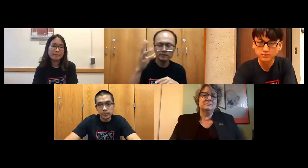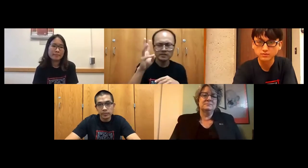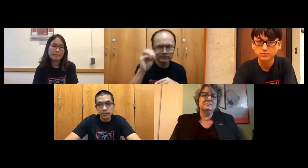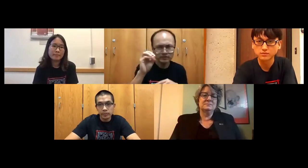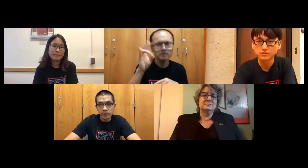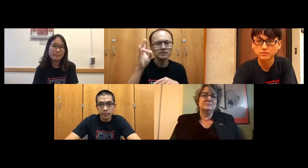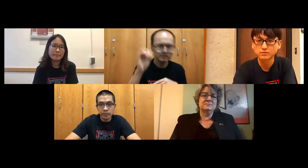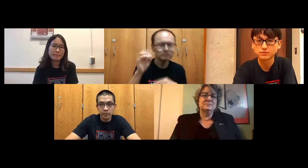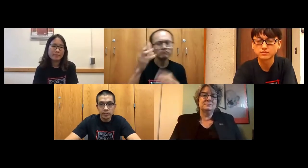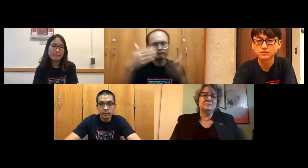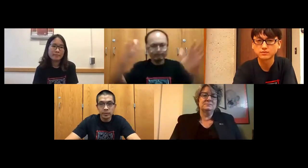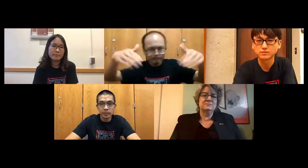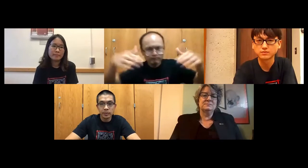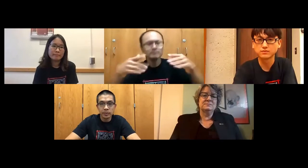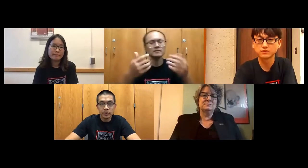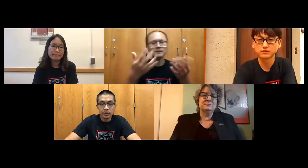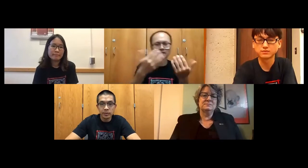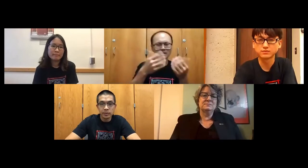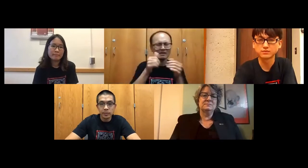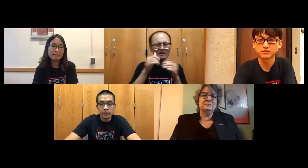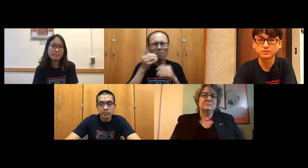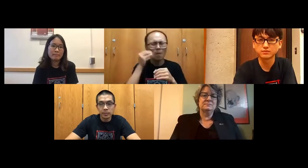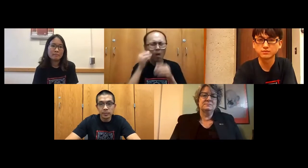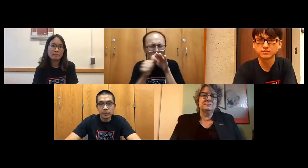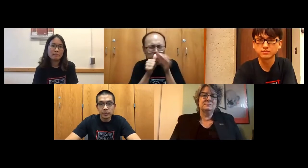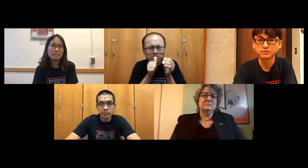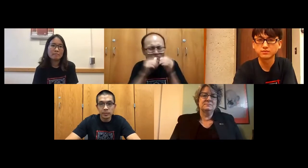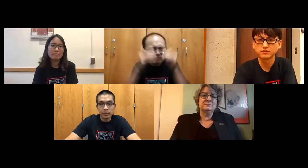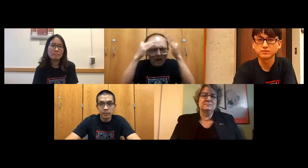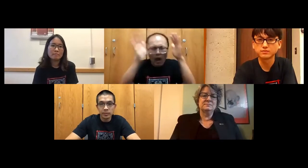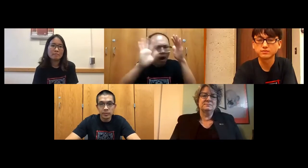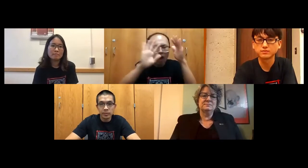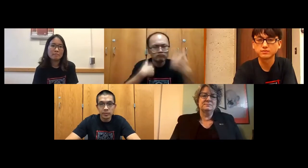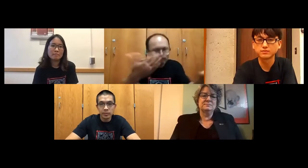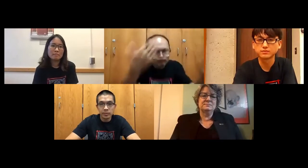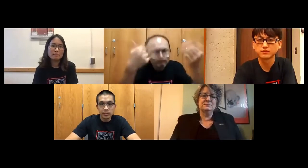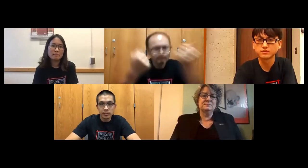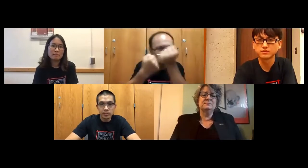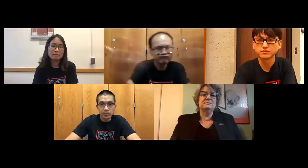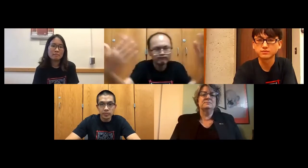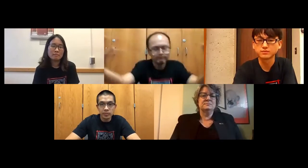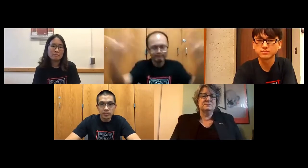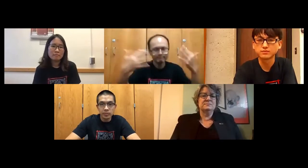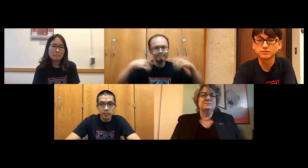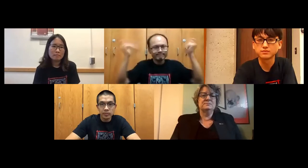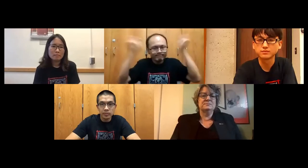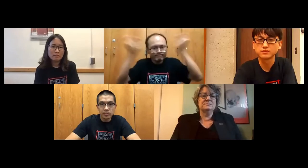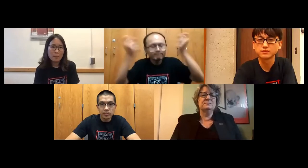So I would say maybe when I was about 16, 17, I wasn't involved in anything. I didn't know. Some people had